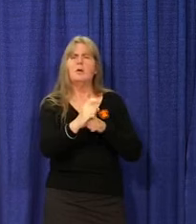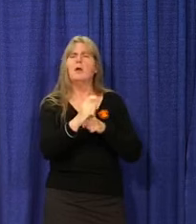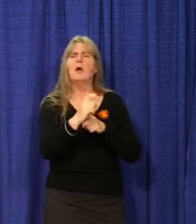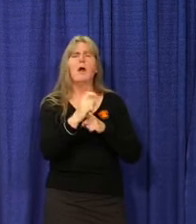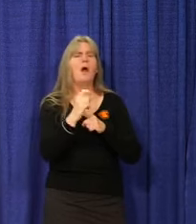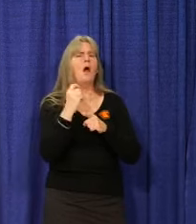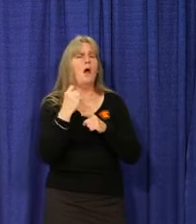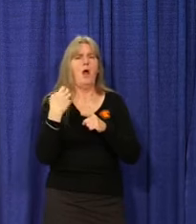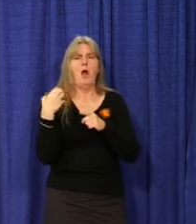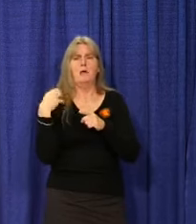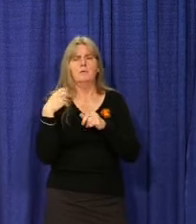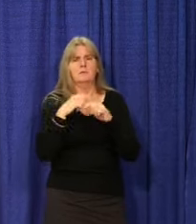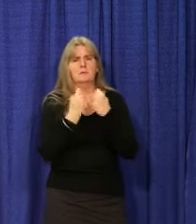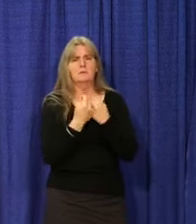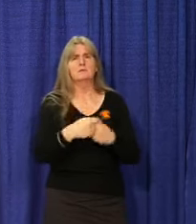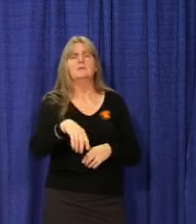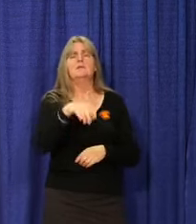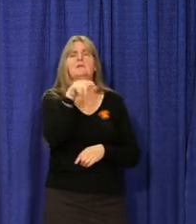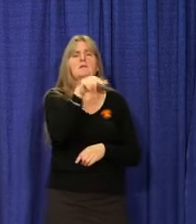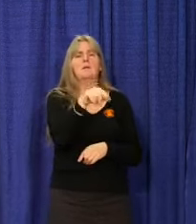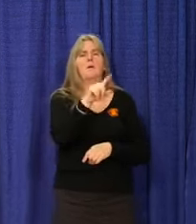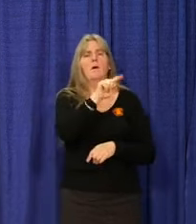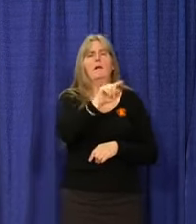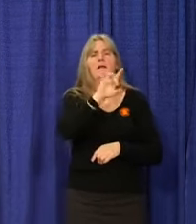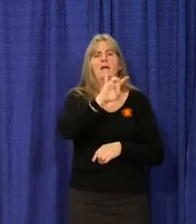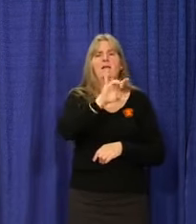call center